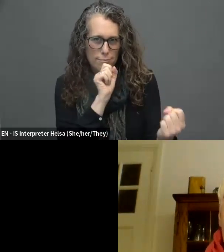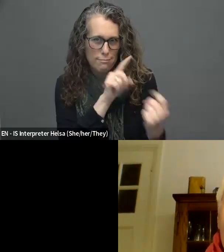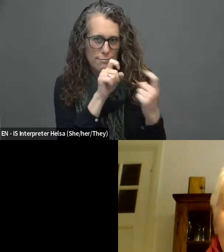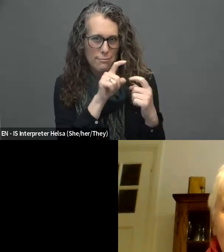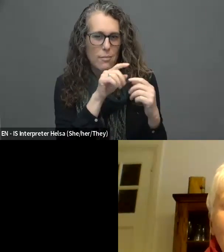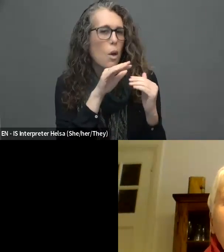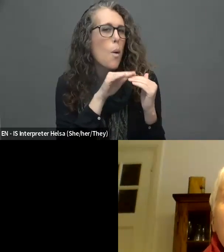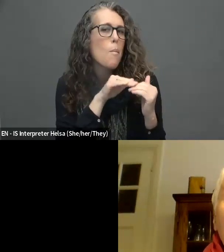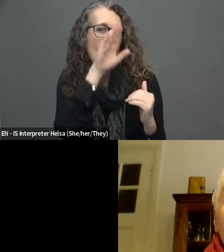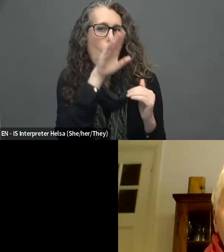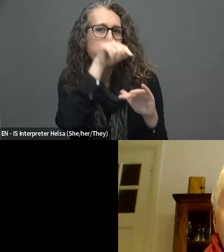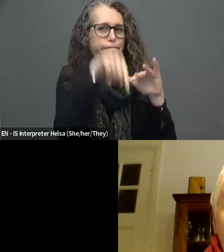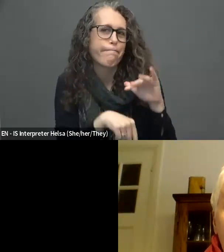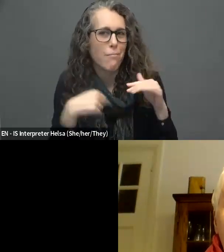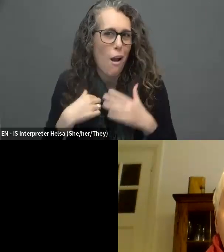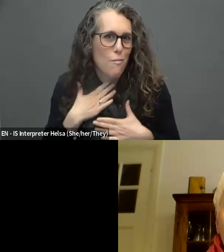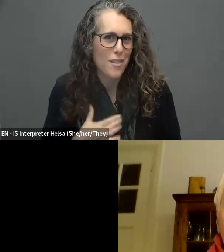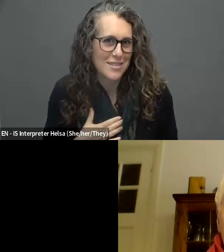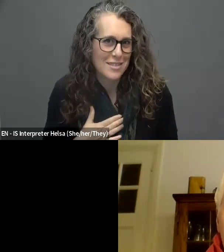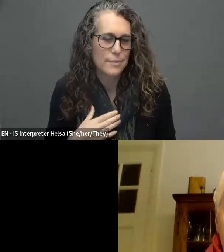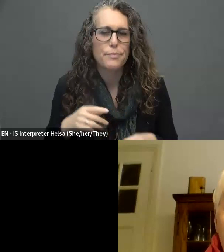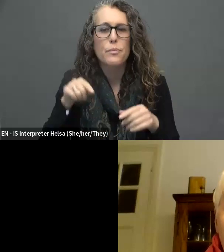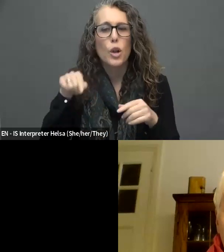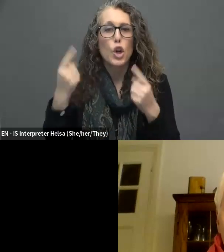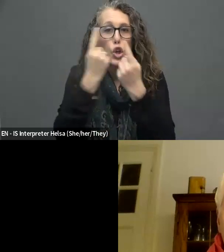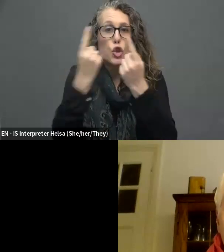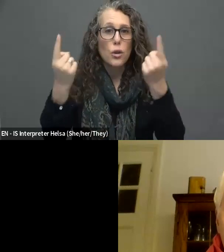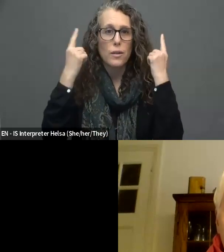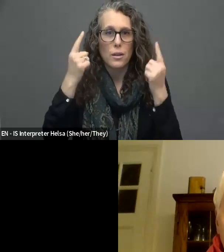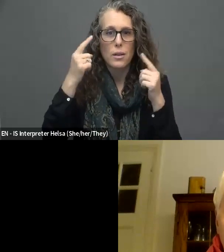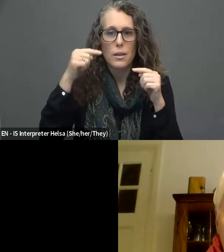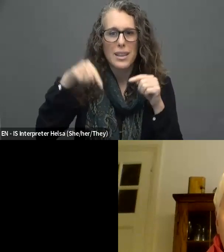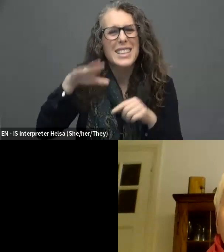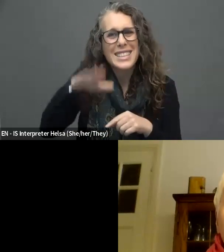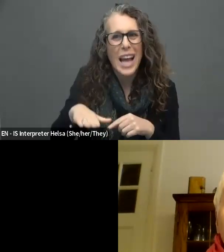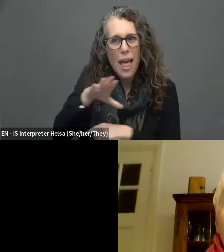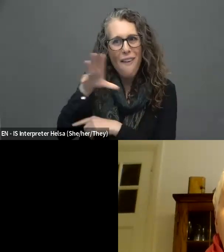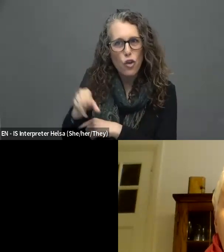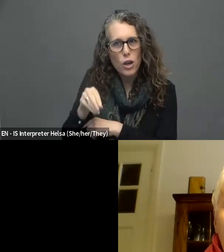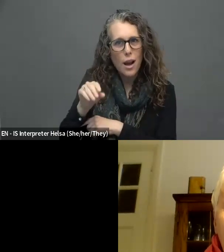more details, because at the University of Stellenbosch in South Africa,